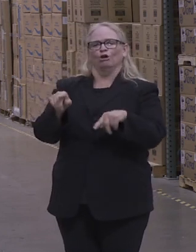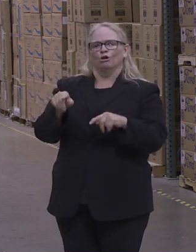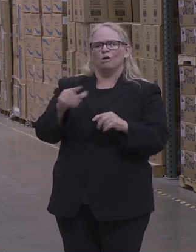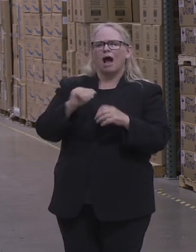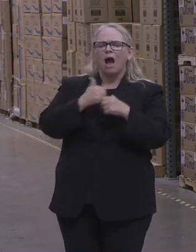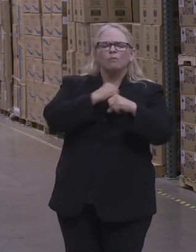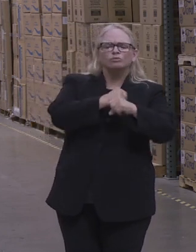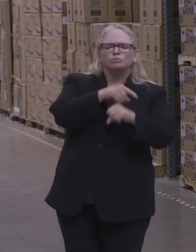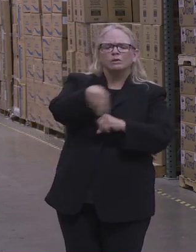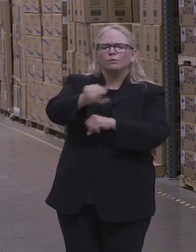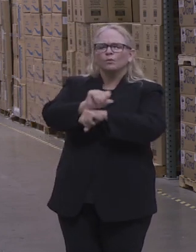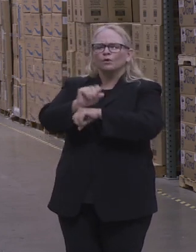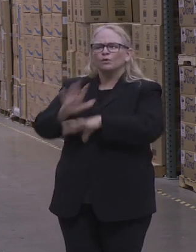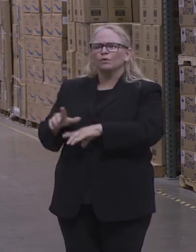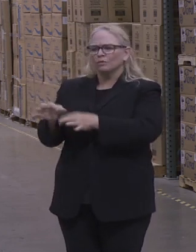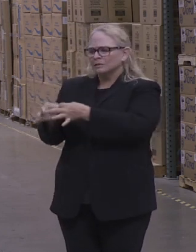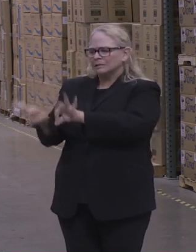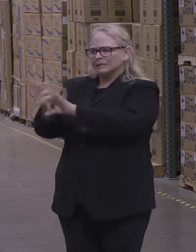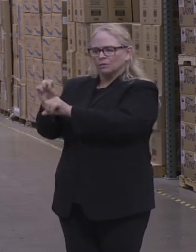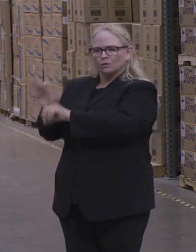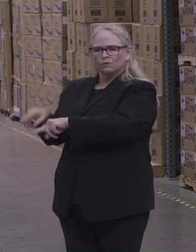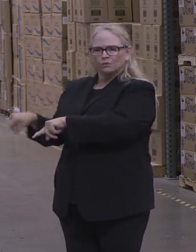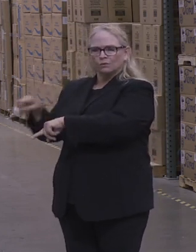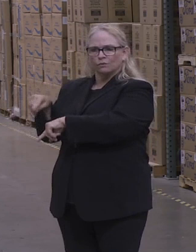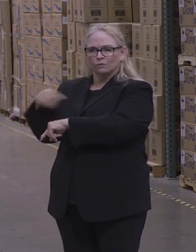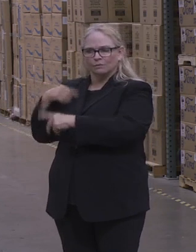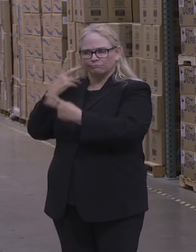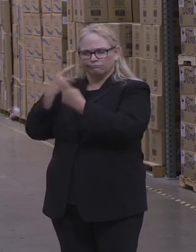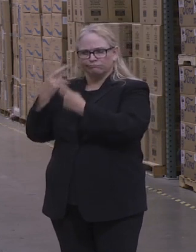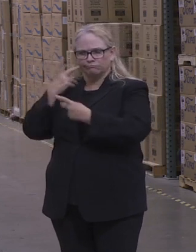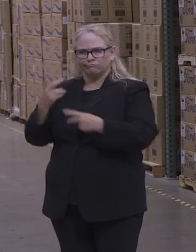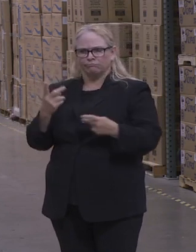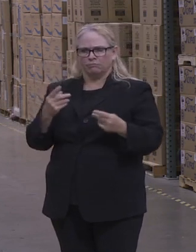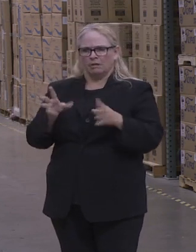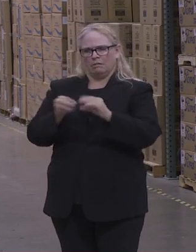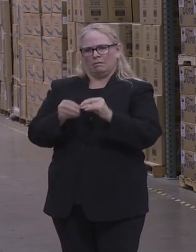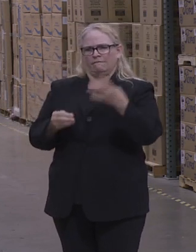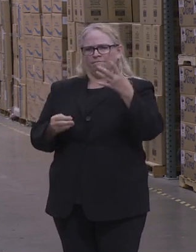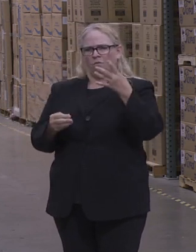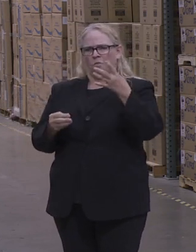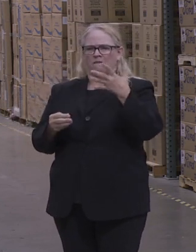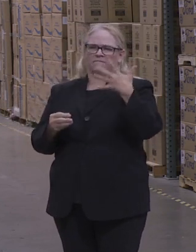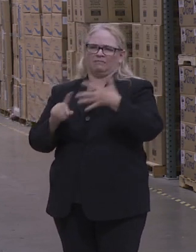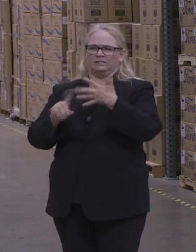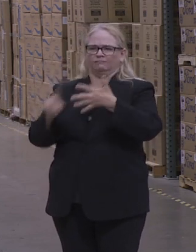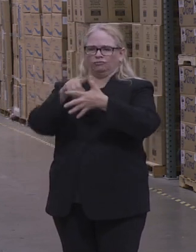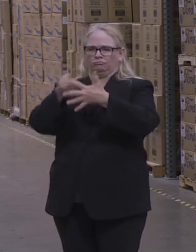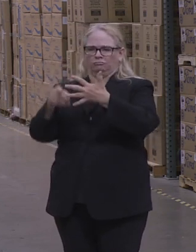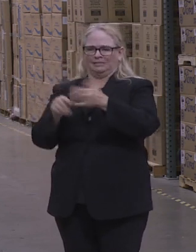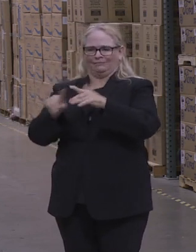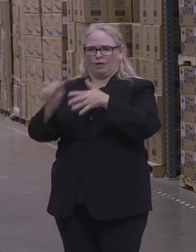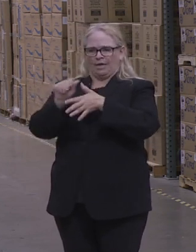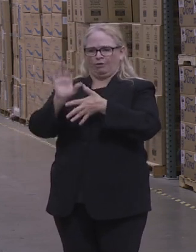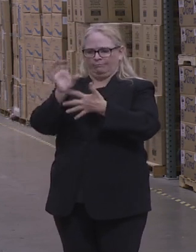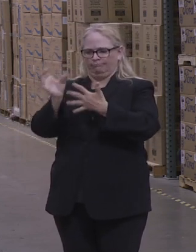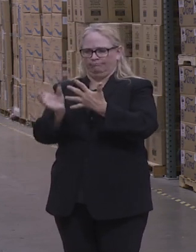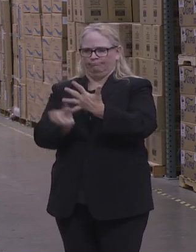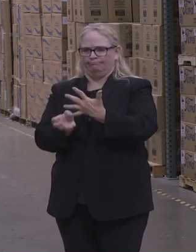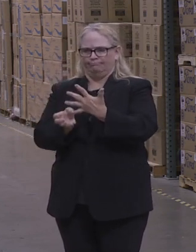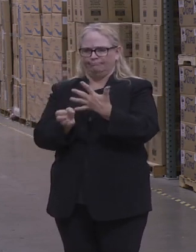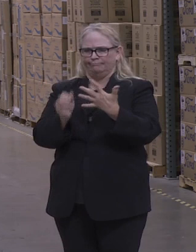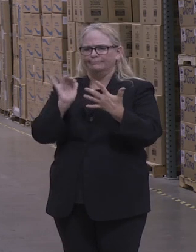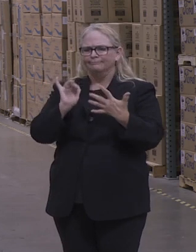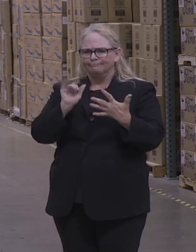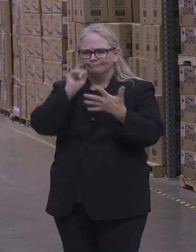them, because we're seeing right now 4 or 5 areas. Disproportionate impact of the spread of this virus on essential